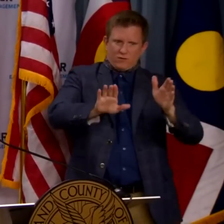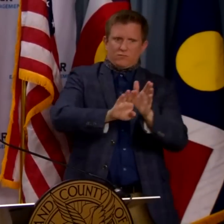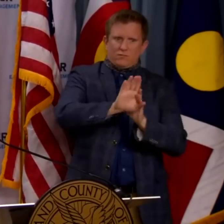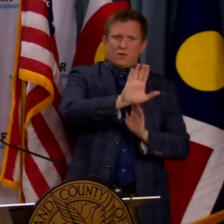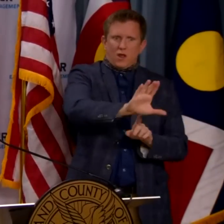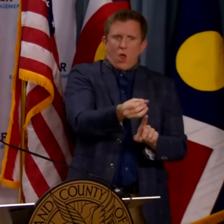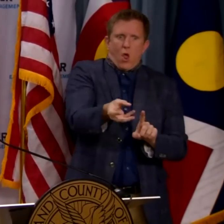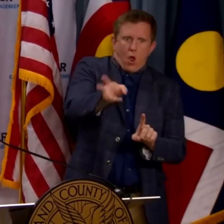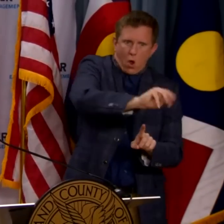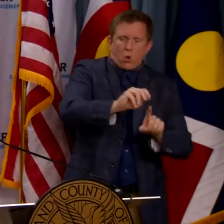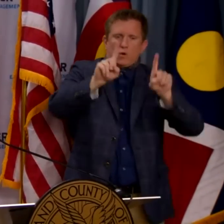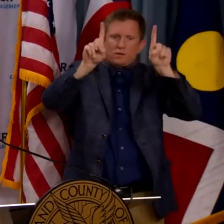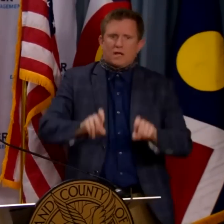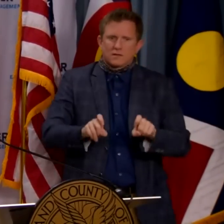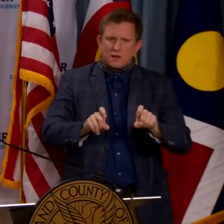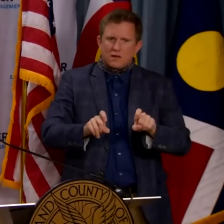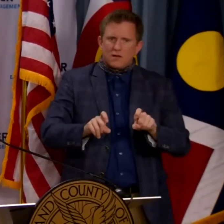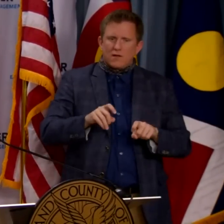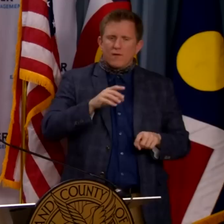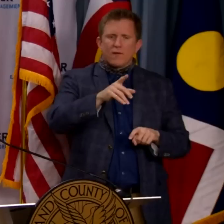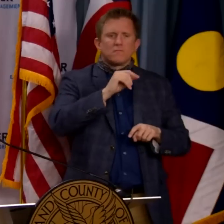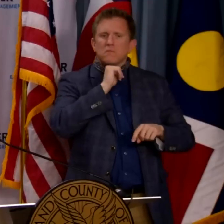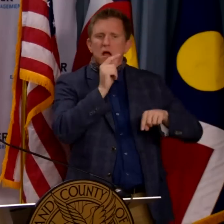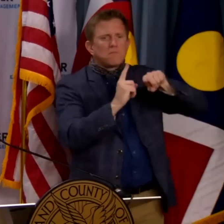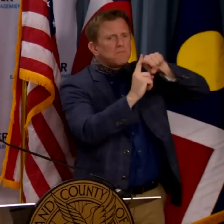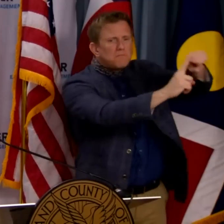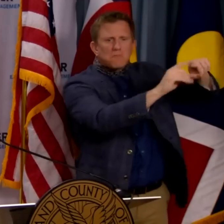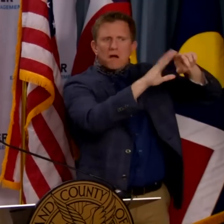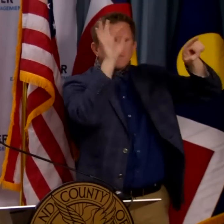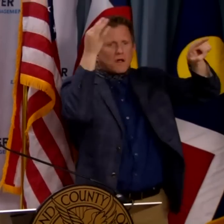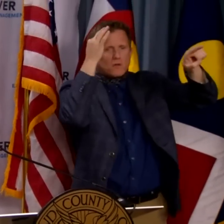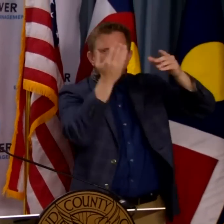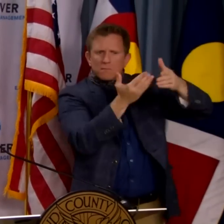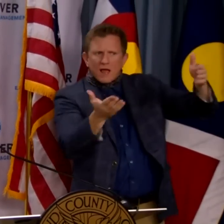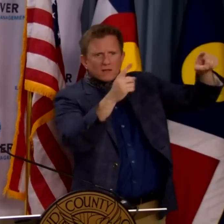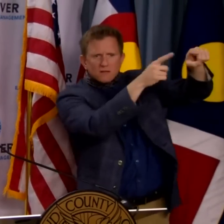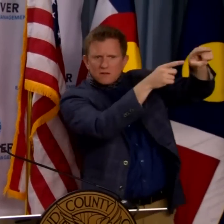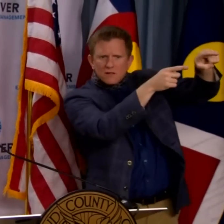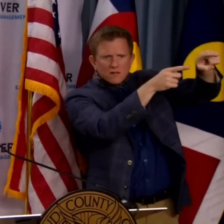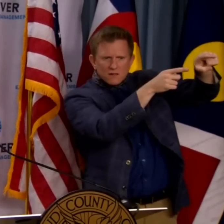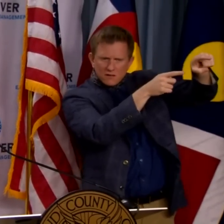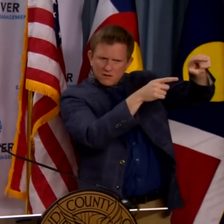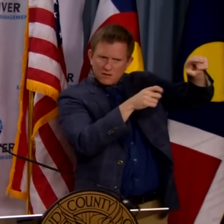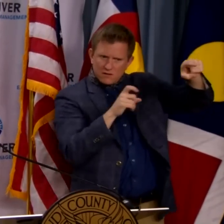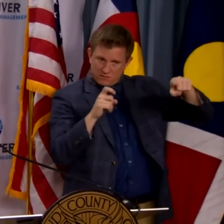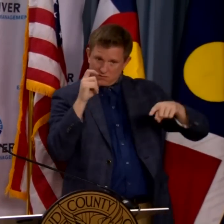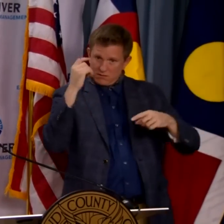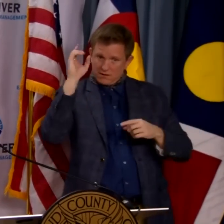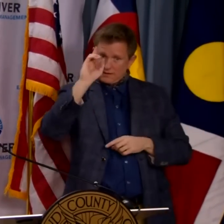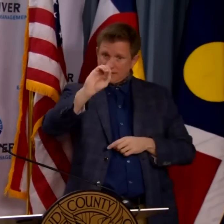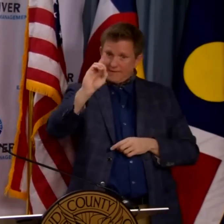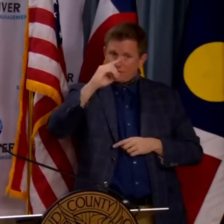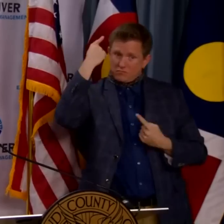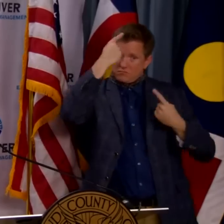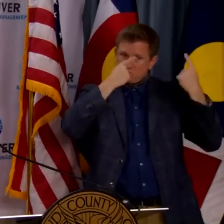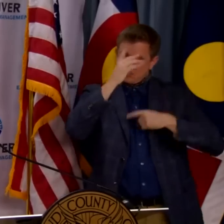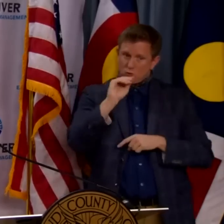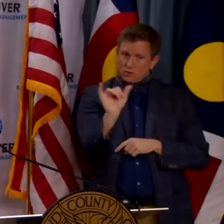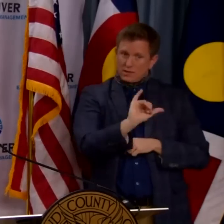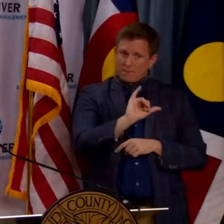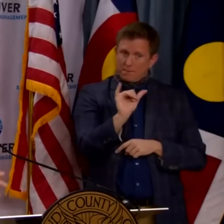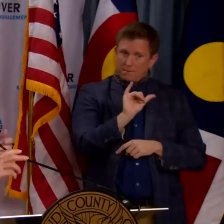Any more questions? This is Lori Lizarraga with 9 News. I have a question about testing as well. I know